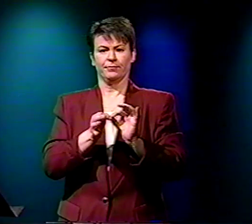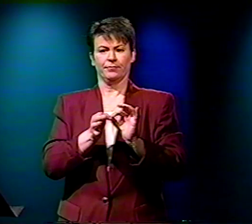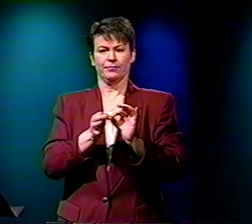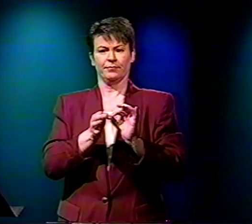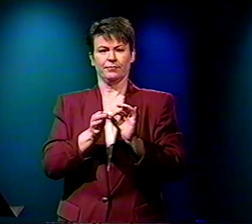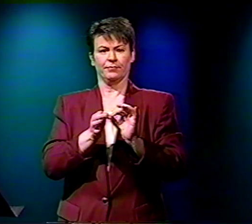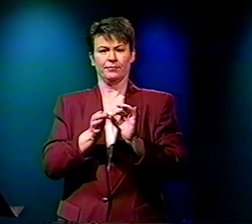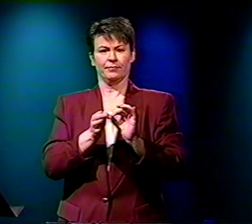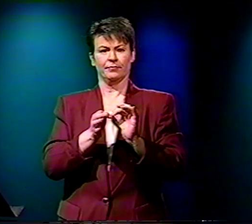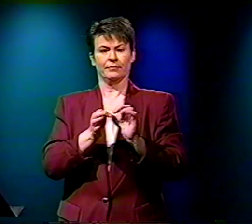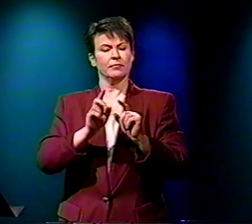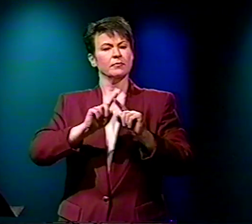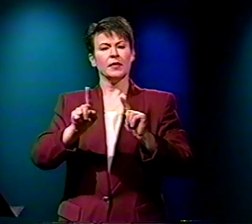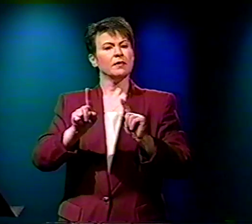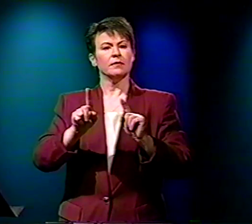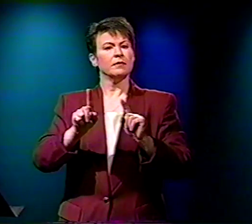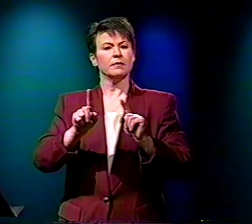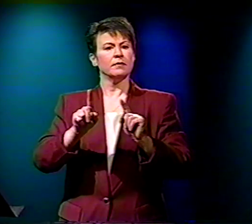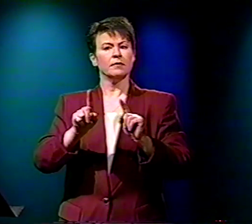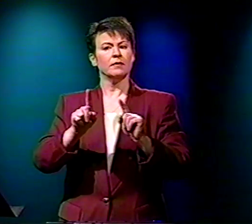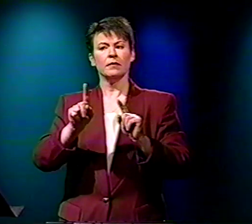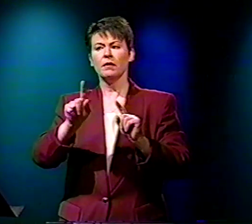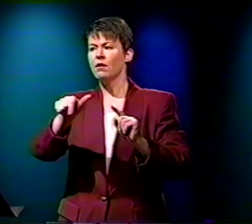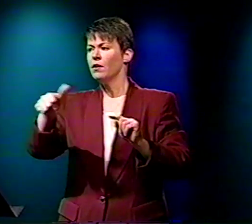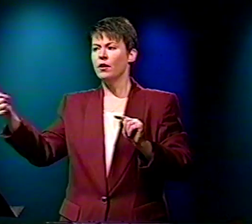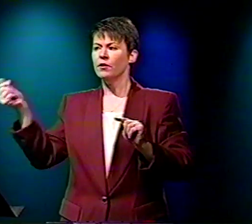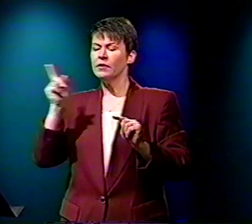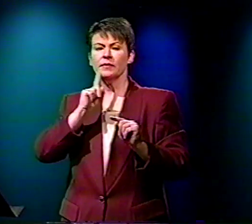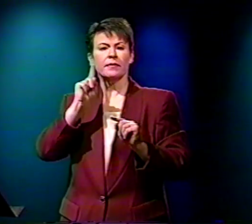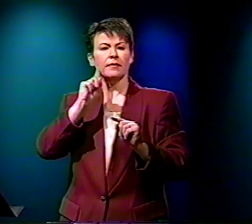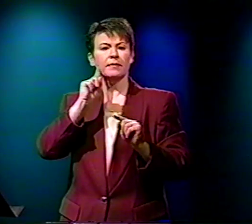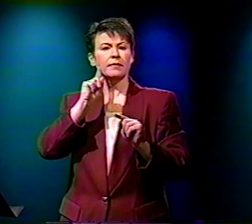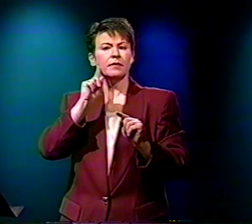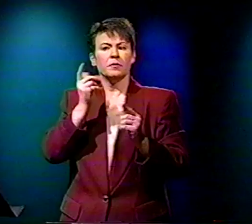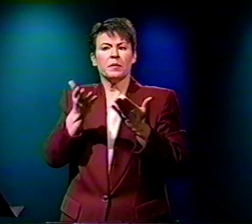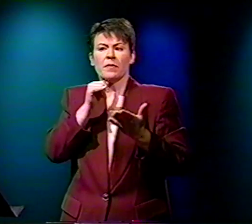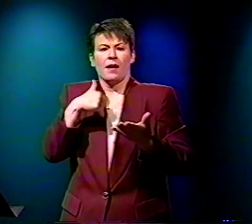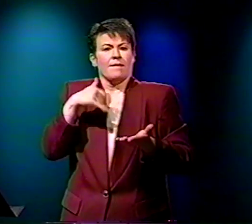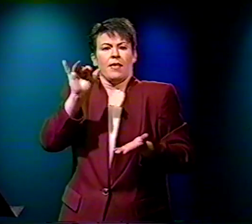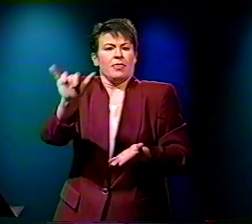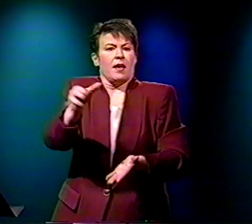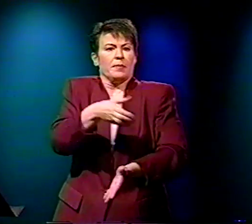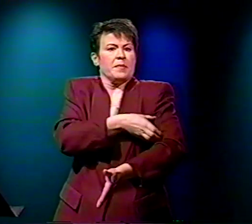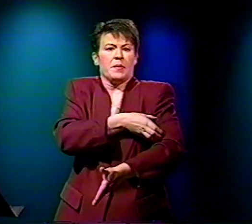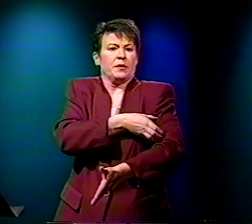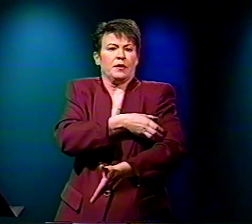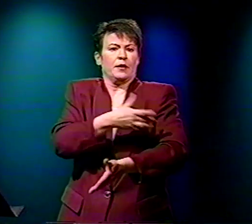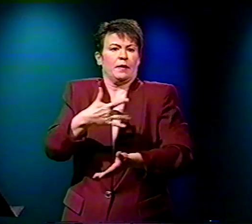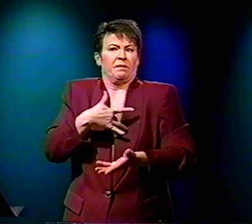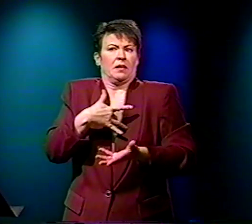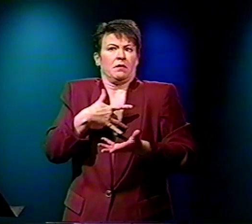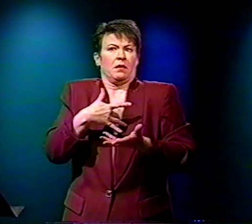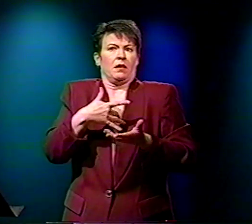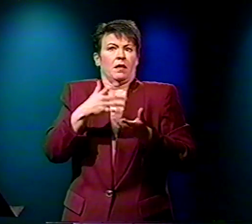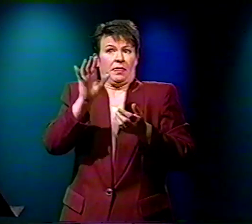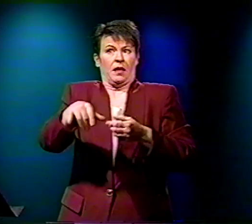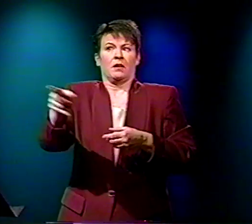power certainly can be more assertive in saying, no, I want a different interpreter. But many other deaf people don't have that kind of power within the